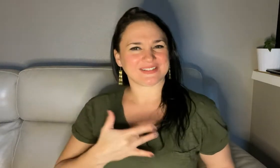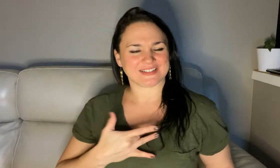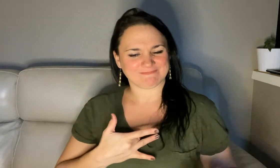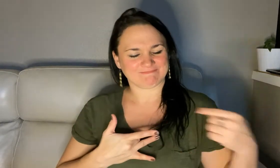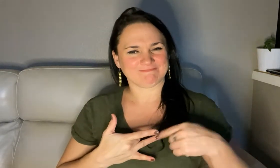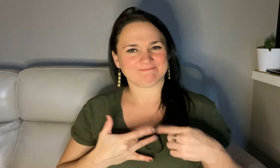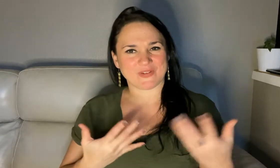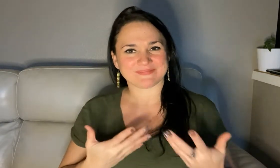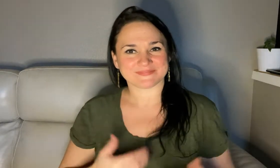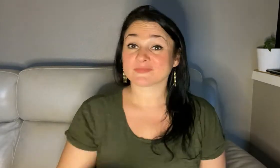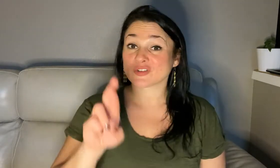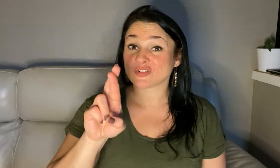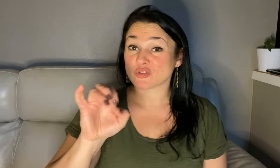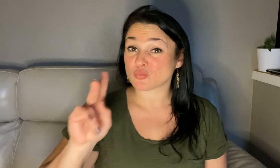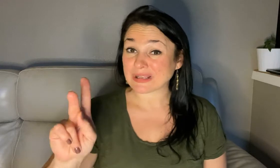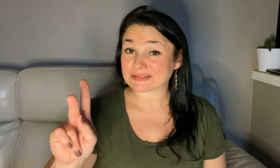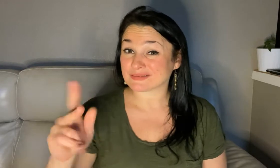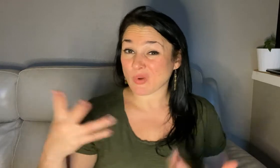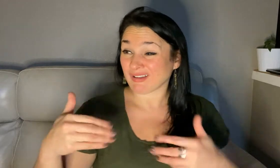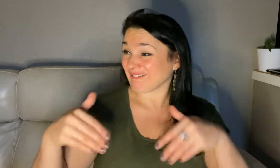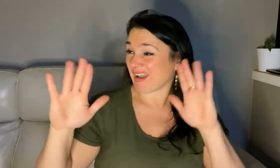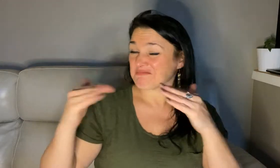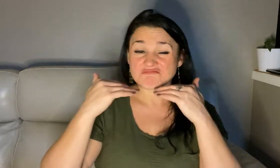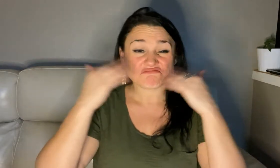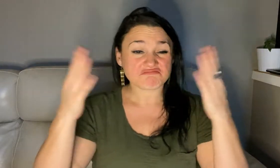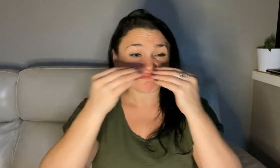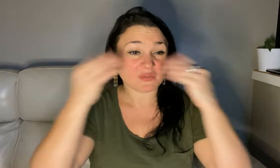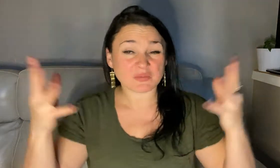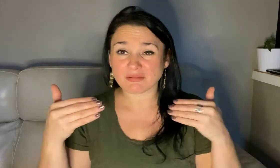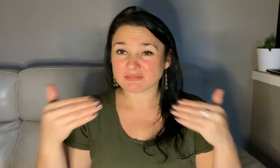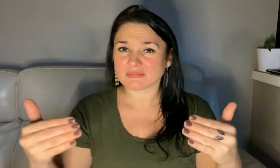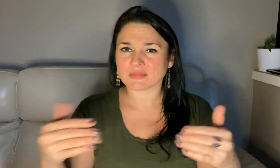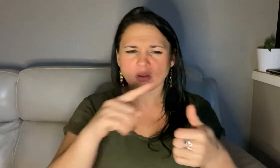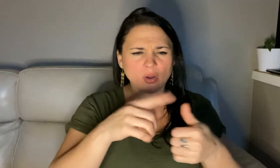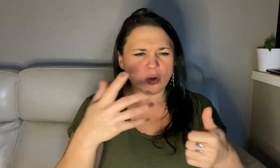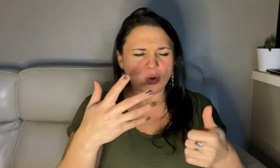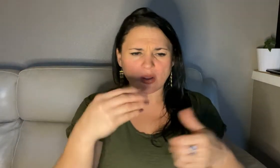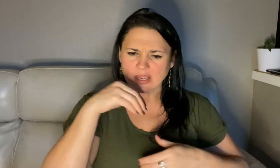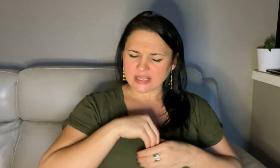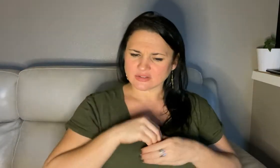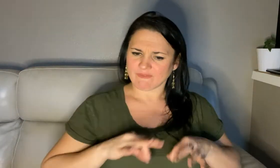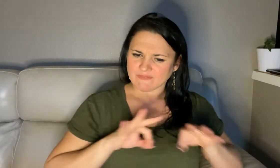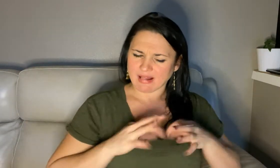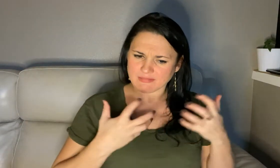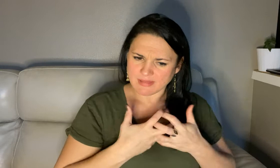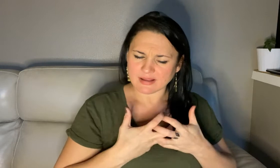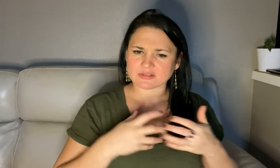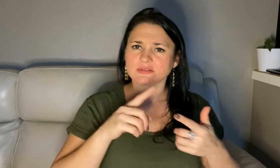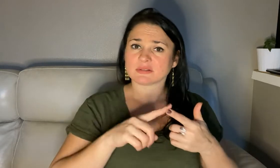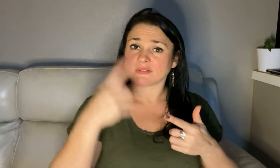purpose. So follow that feeling. Take the risk. What can you give up? What can you not care about to soar